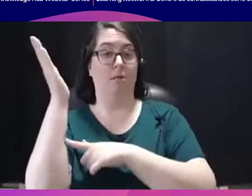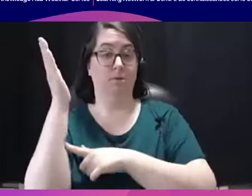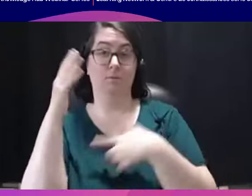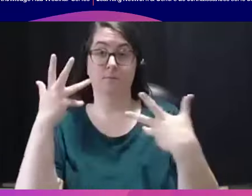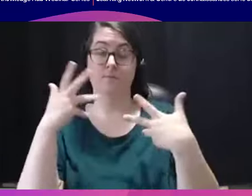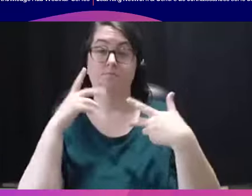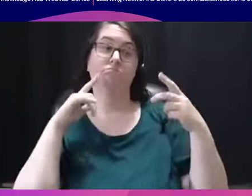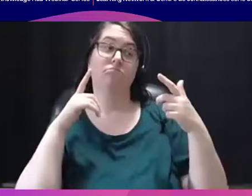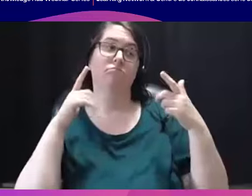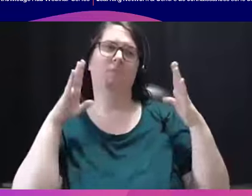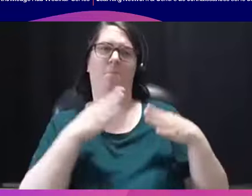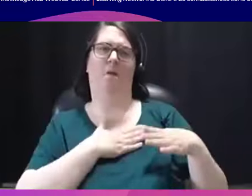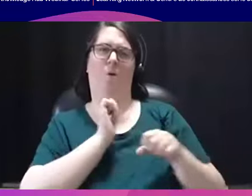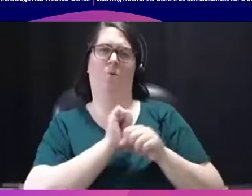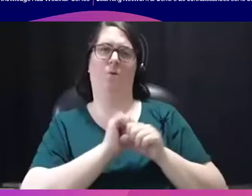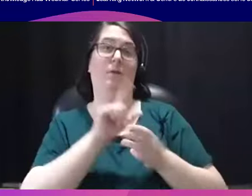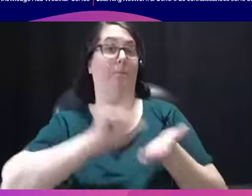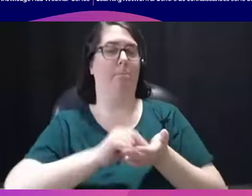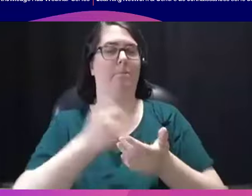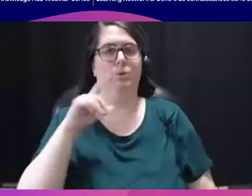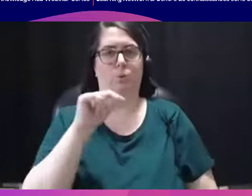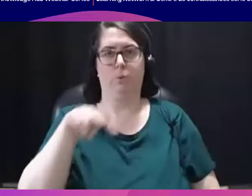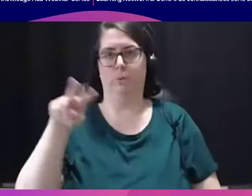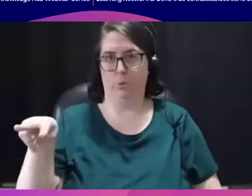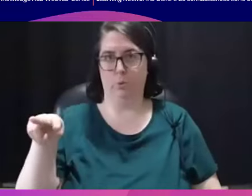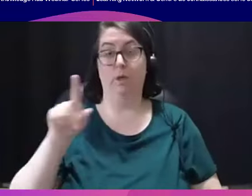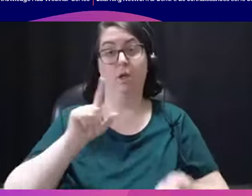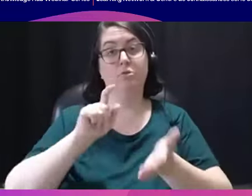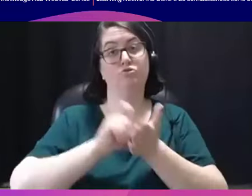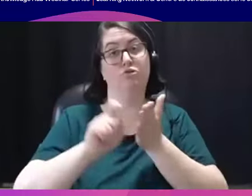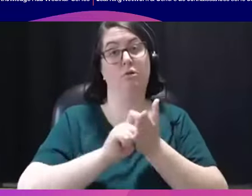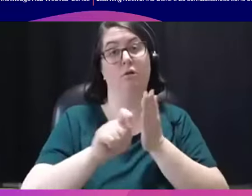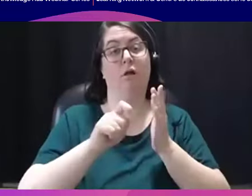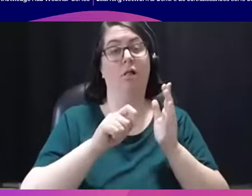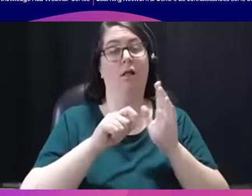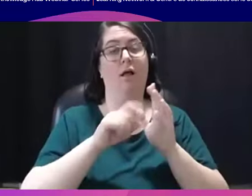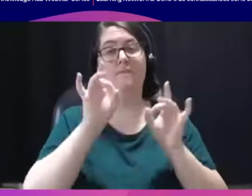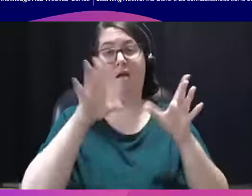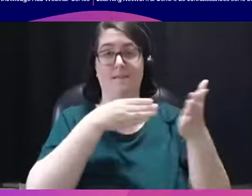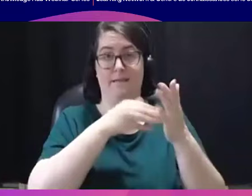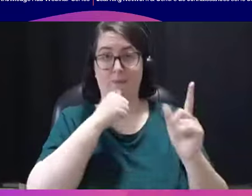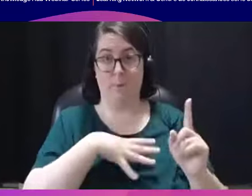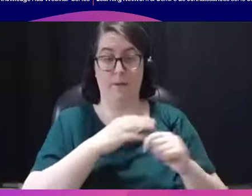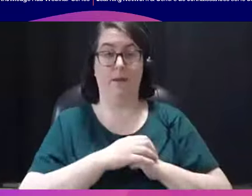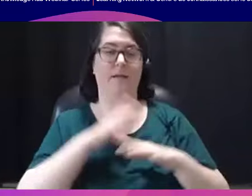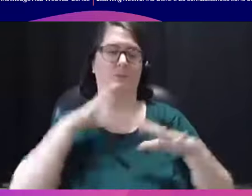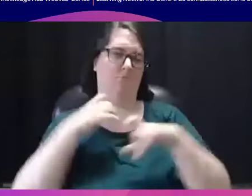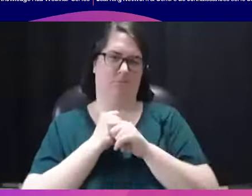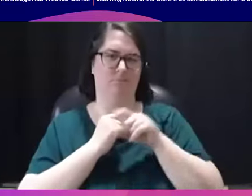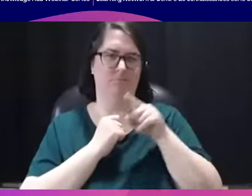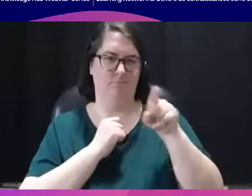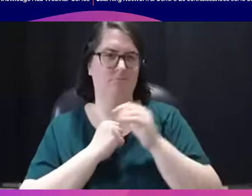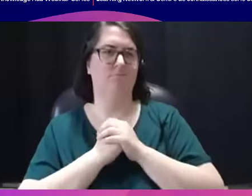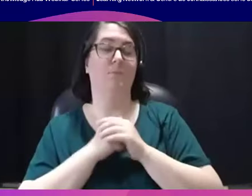largely on my work, which was published in 2022 in the journal Violence Against Women. And so just for a quick recap,